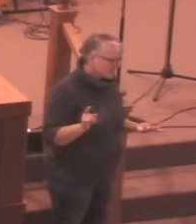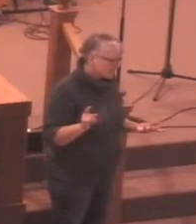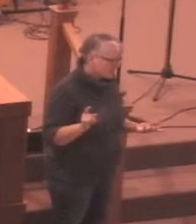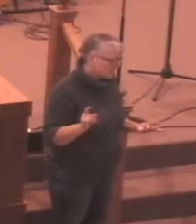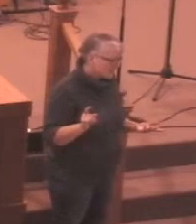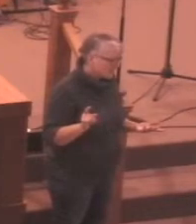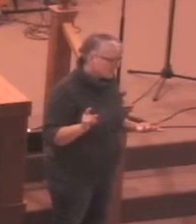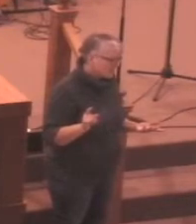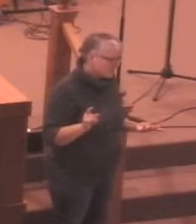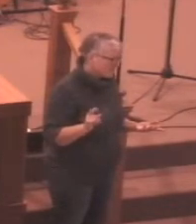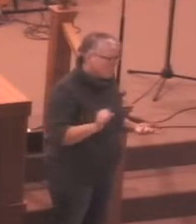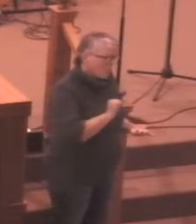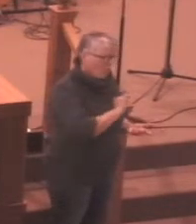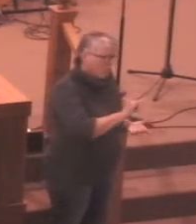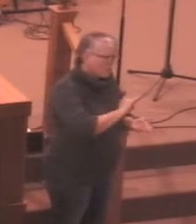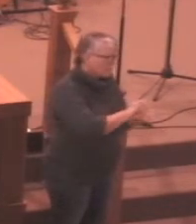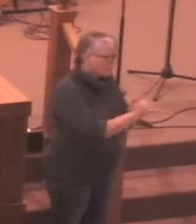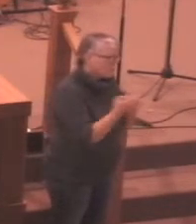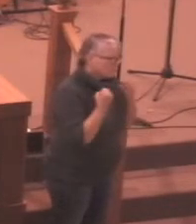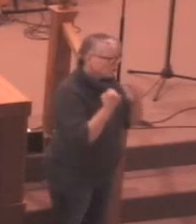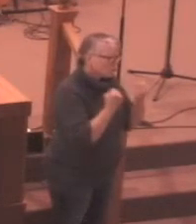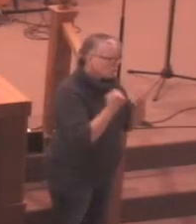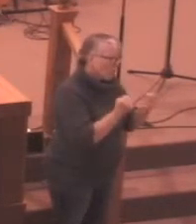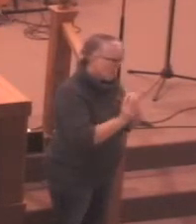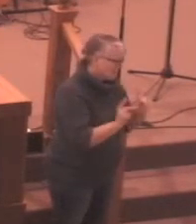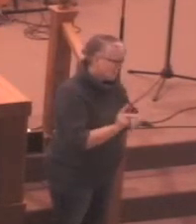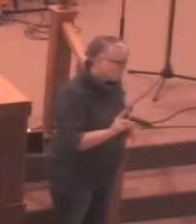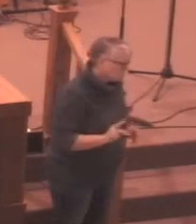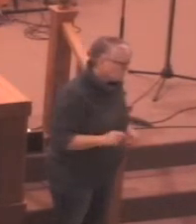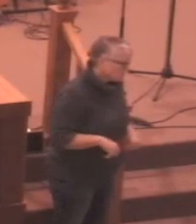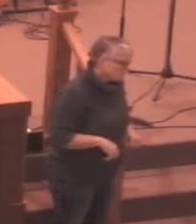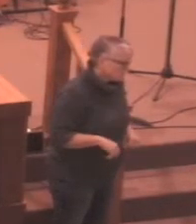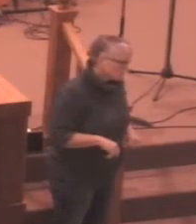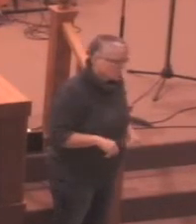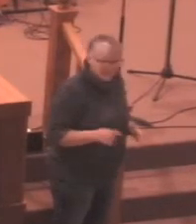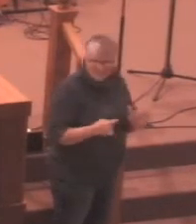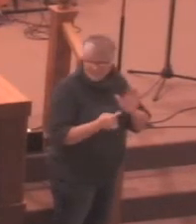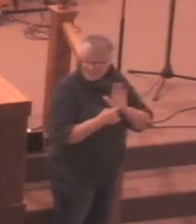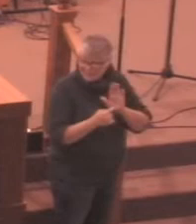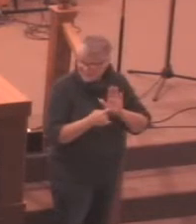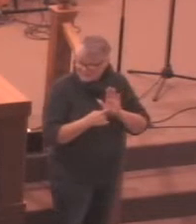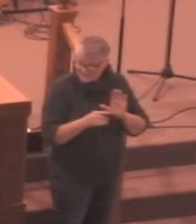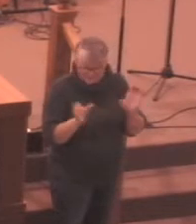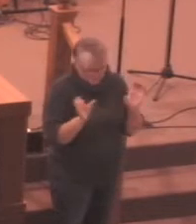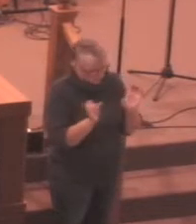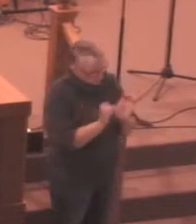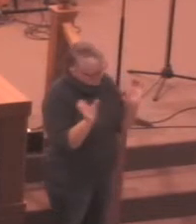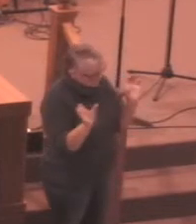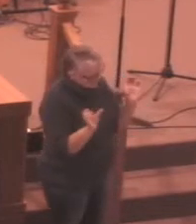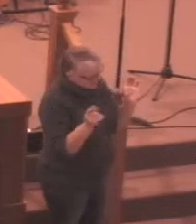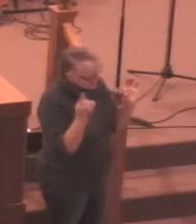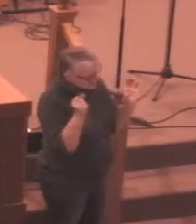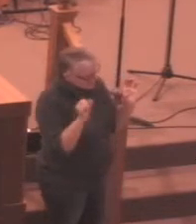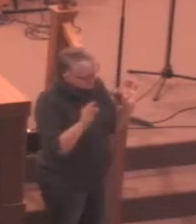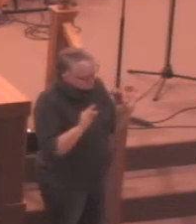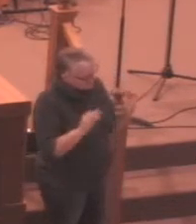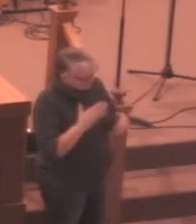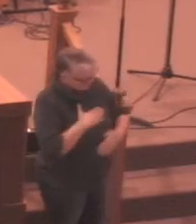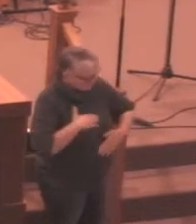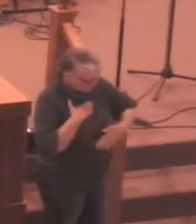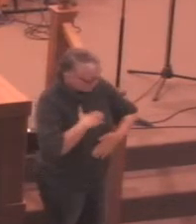all of those drivers. And it's a certificate of